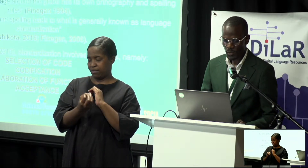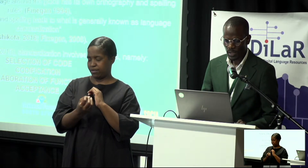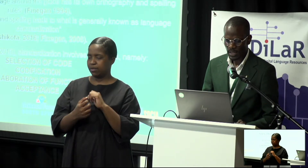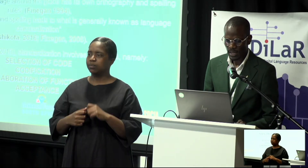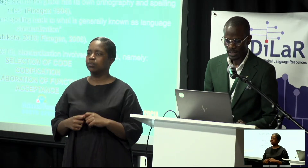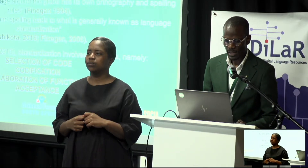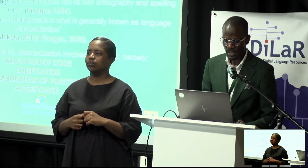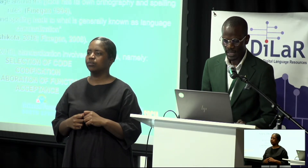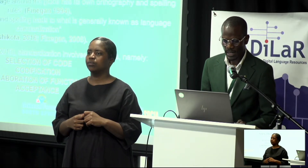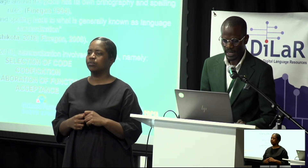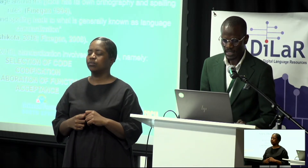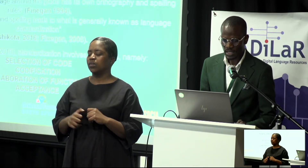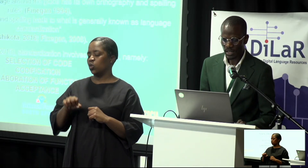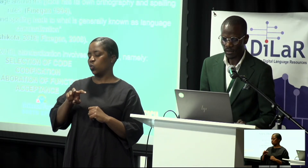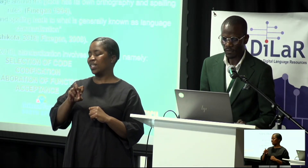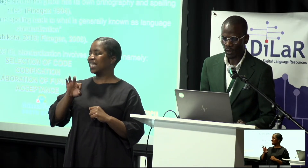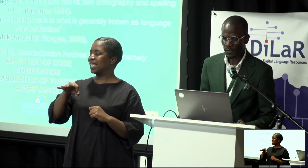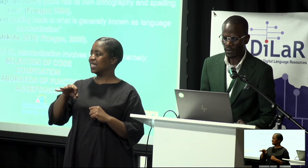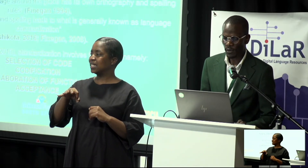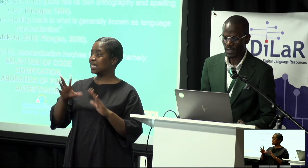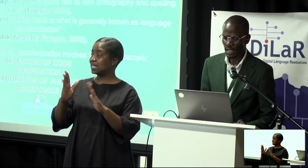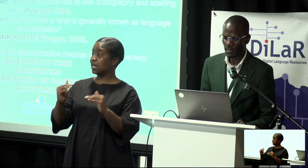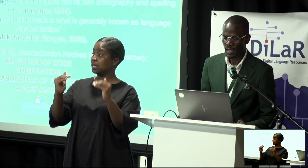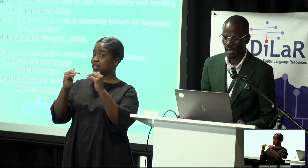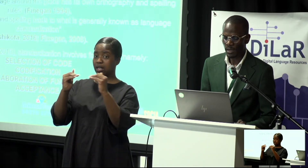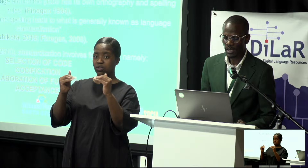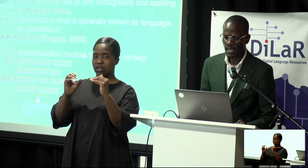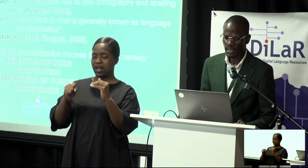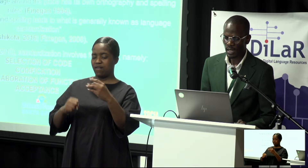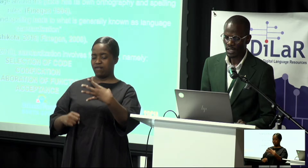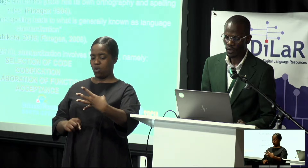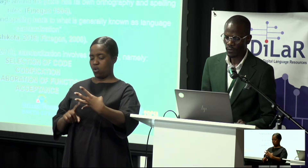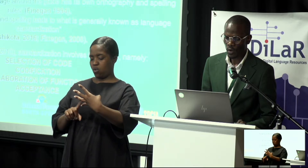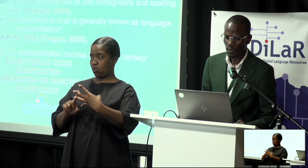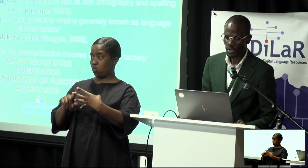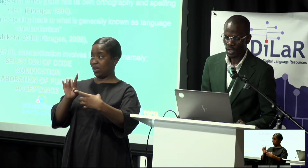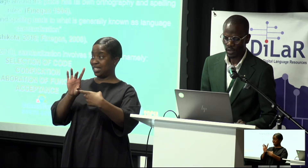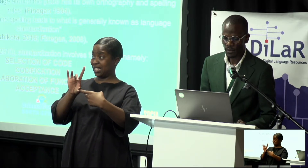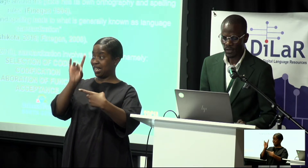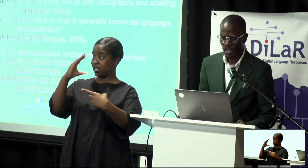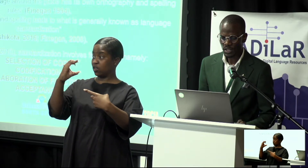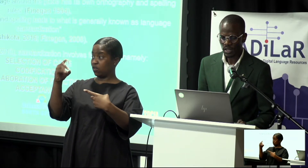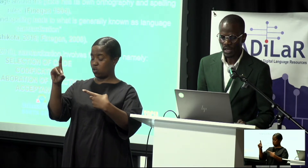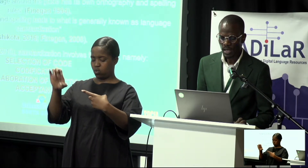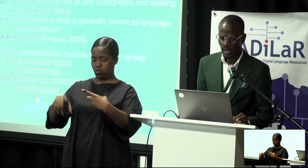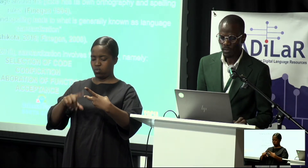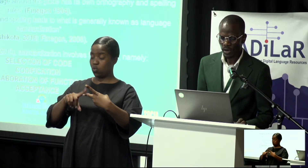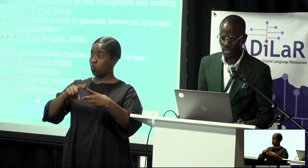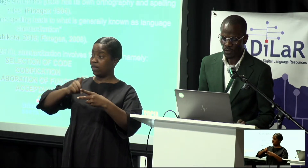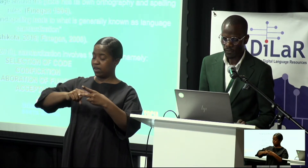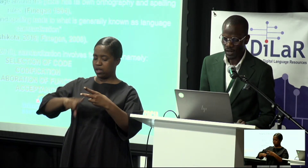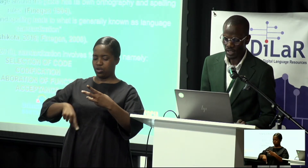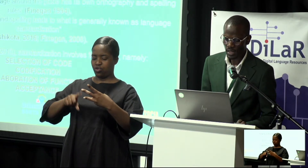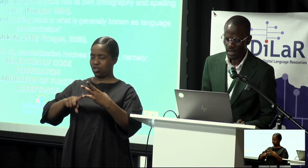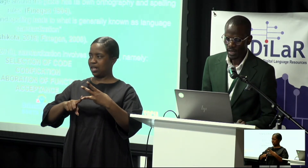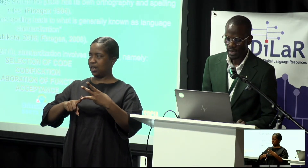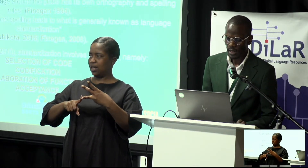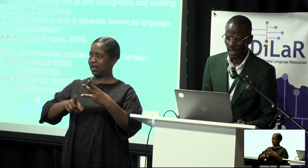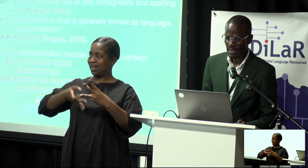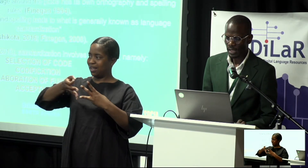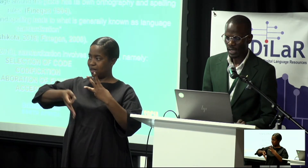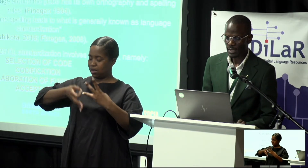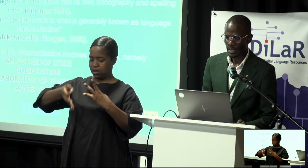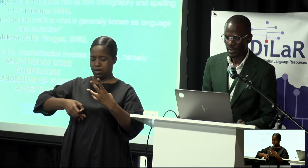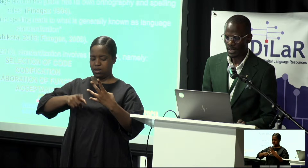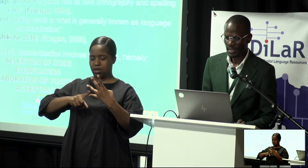to Holmes 2013, standardization involves 4 steps, namely selection of code, codification, elaboration of function,